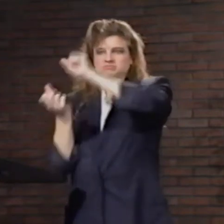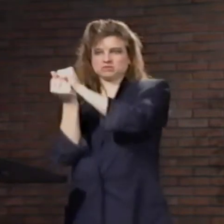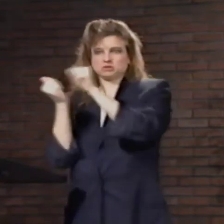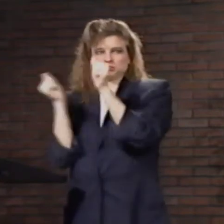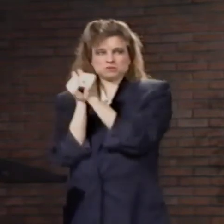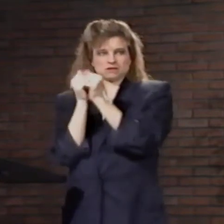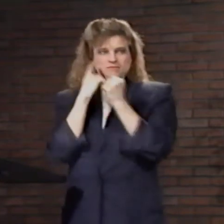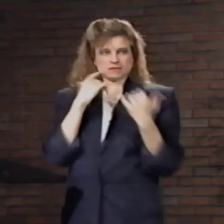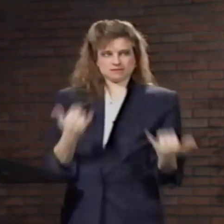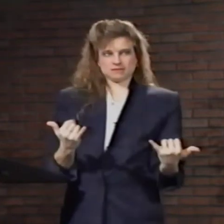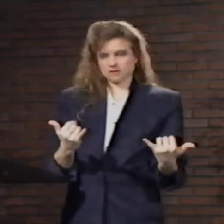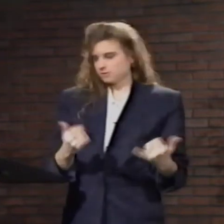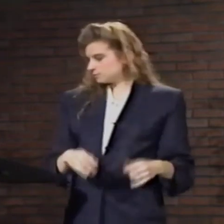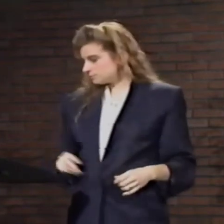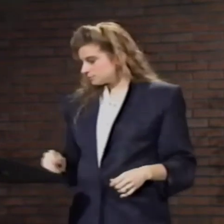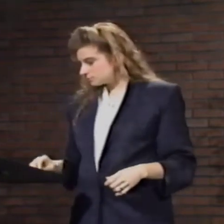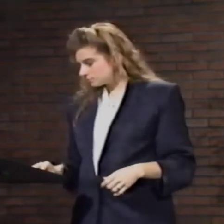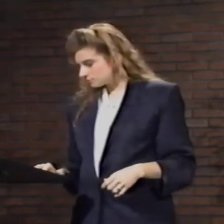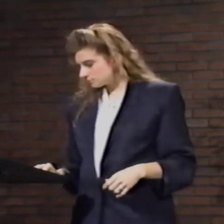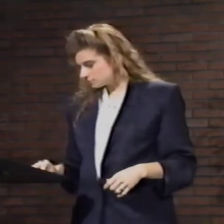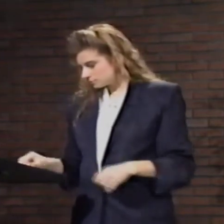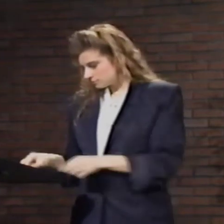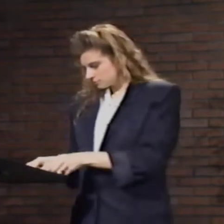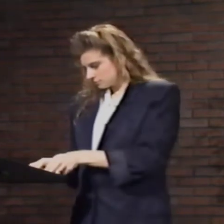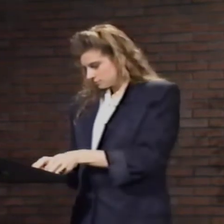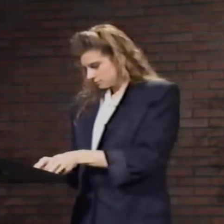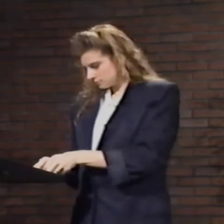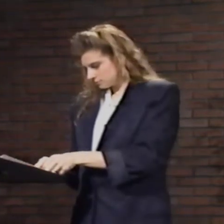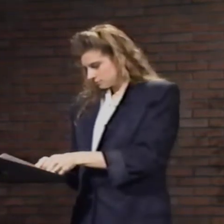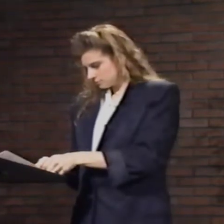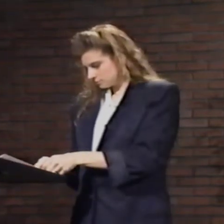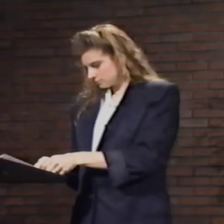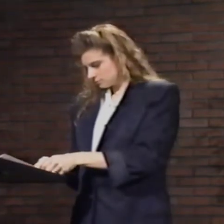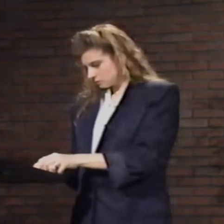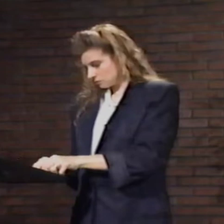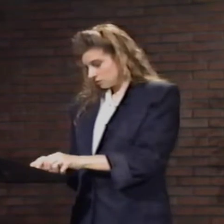DOJ. So I'm going to talk about those two together now.